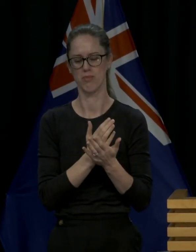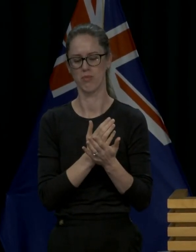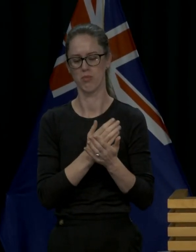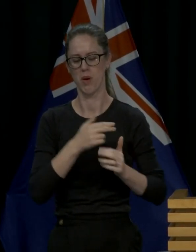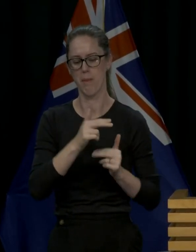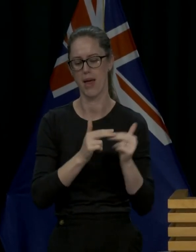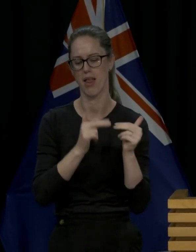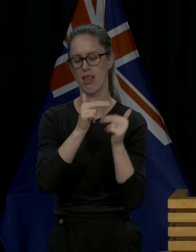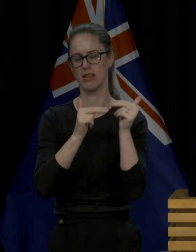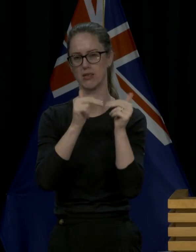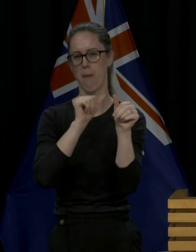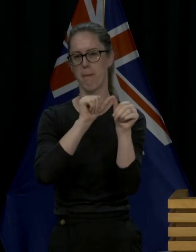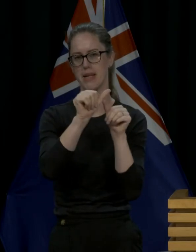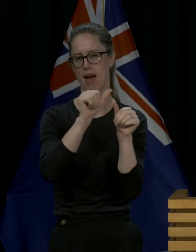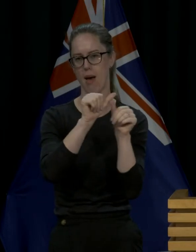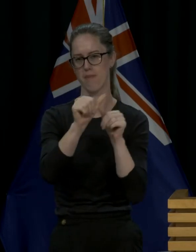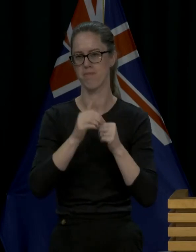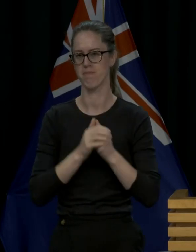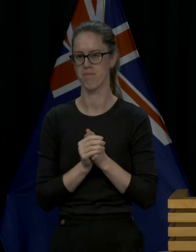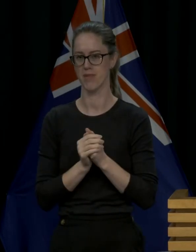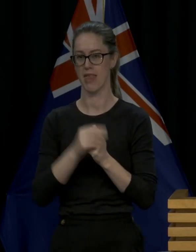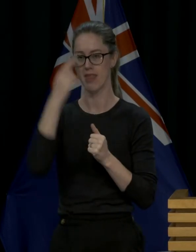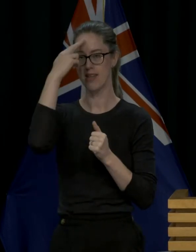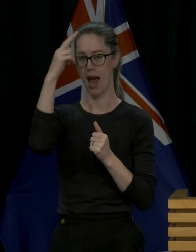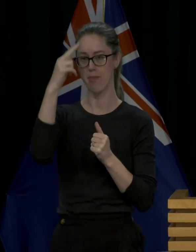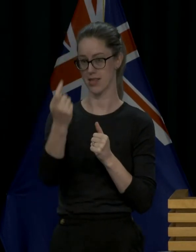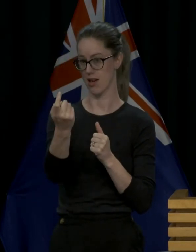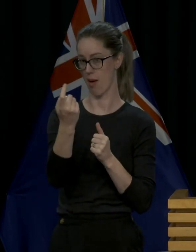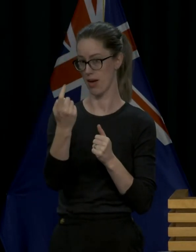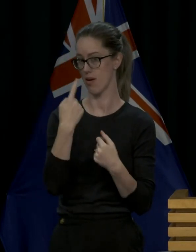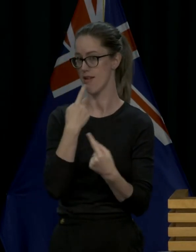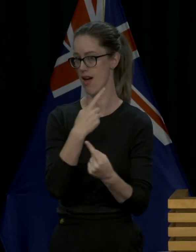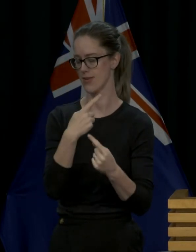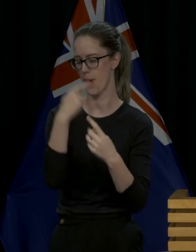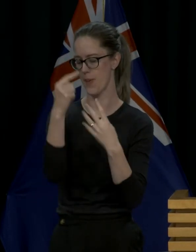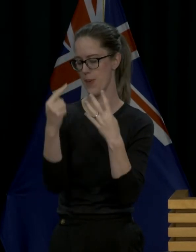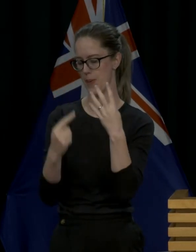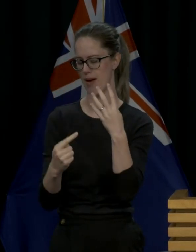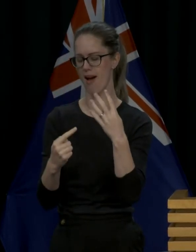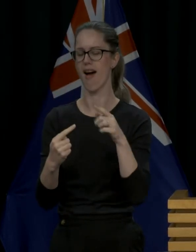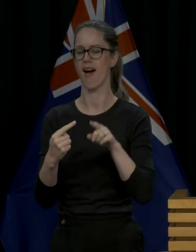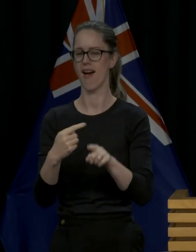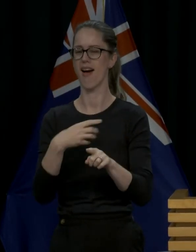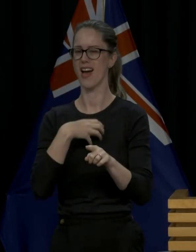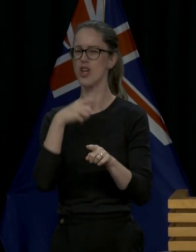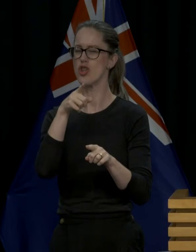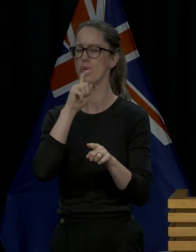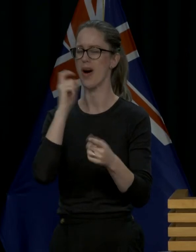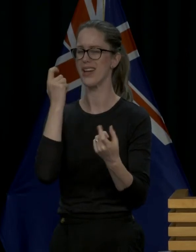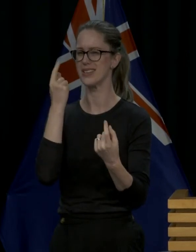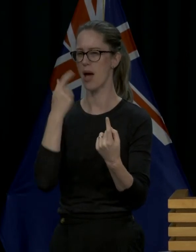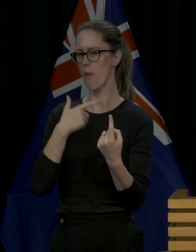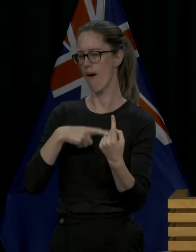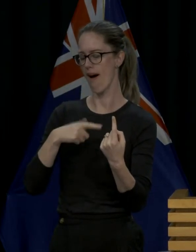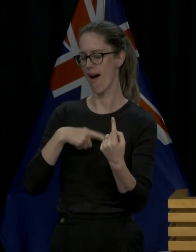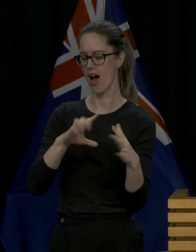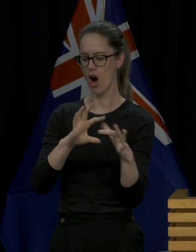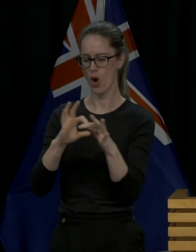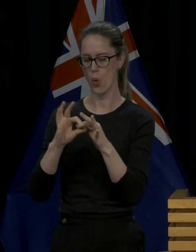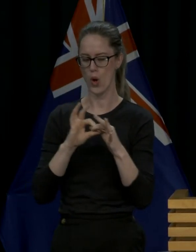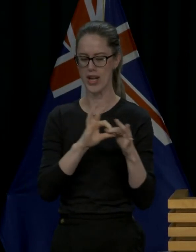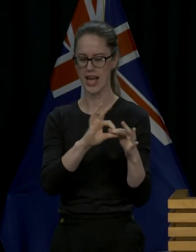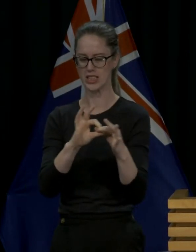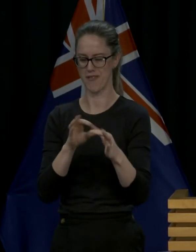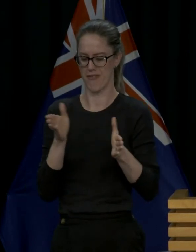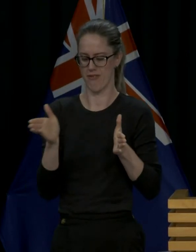better. In the lineup I'm about to announce, you will see a greater coordination around the management of each